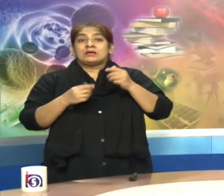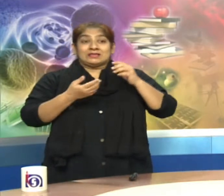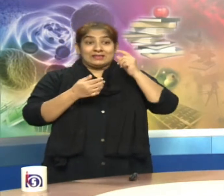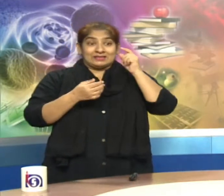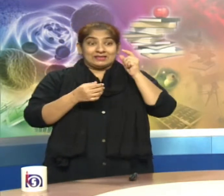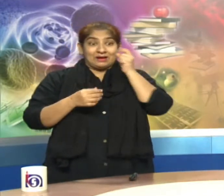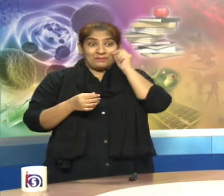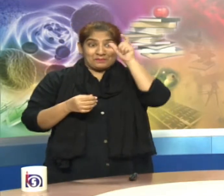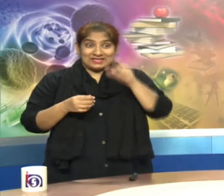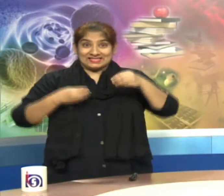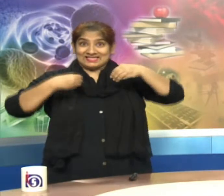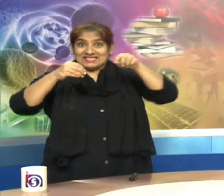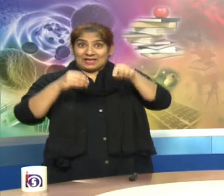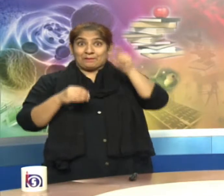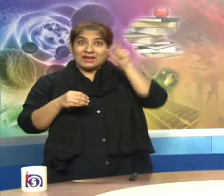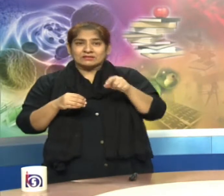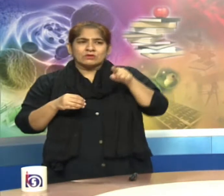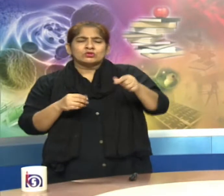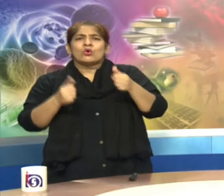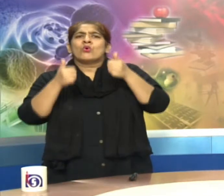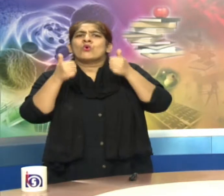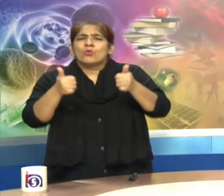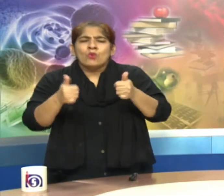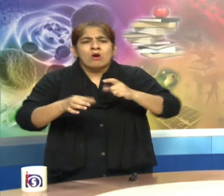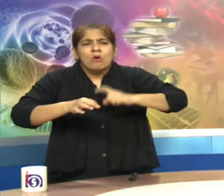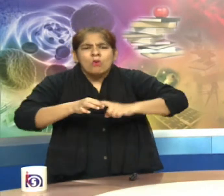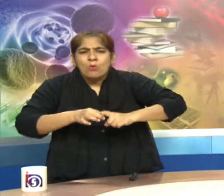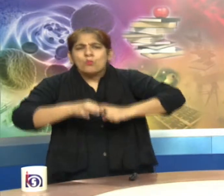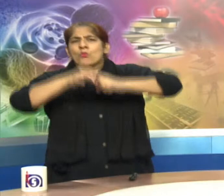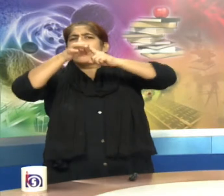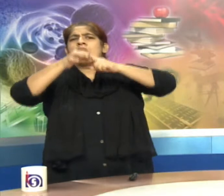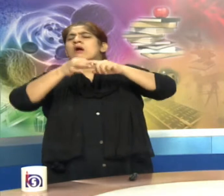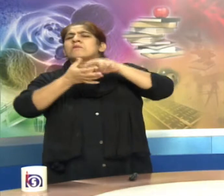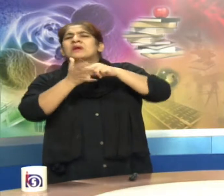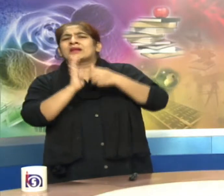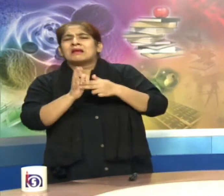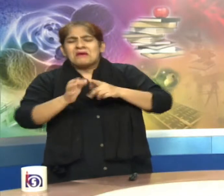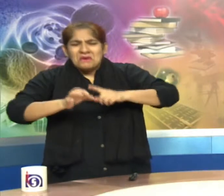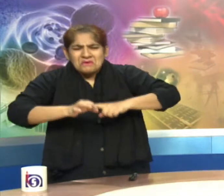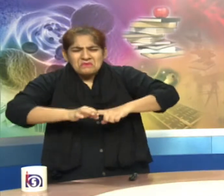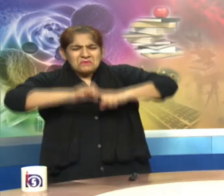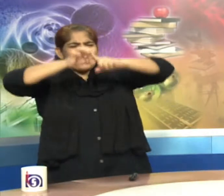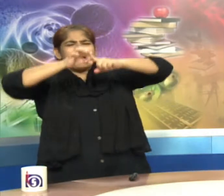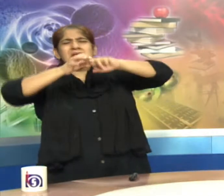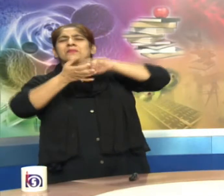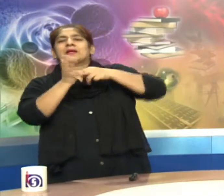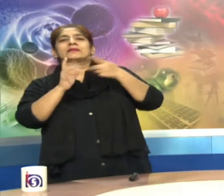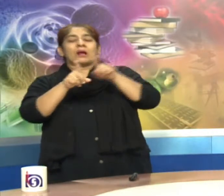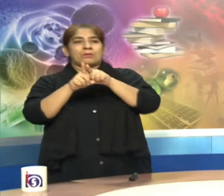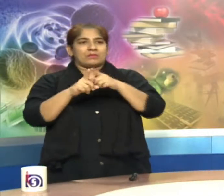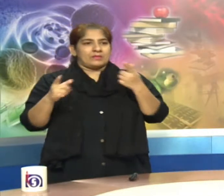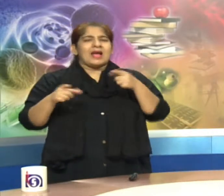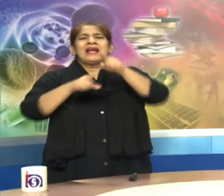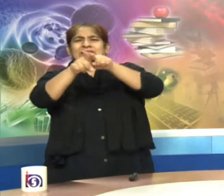Let us now understand the qualities of a good salesman.